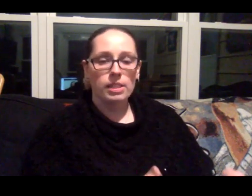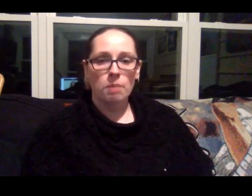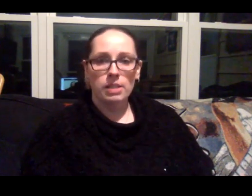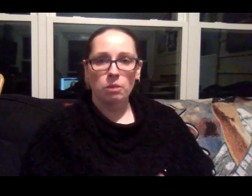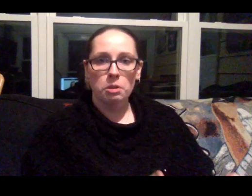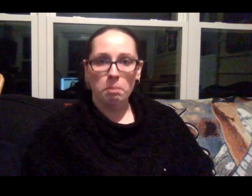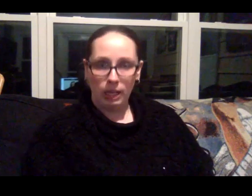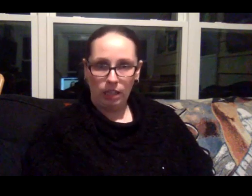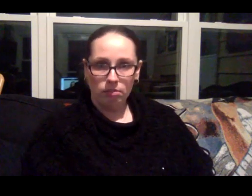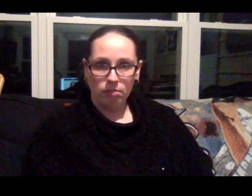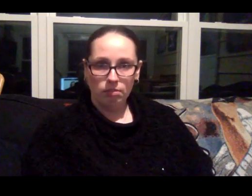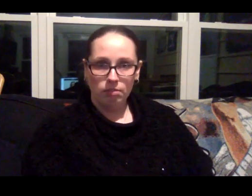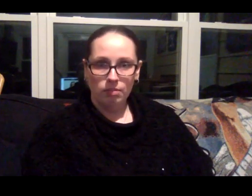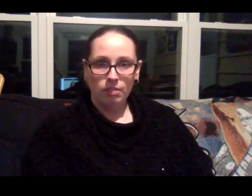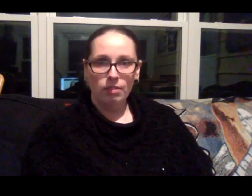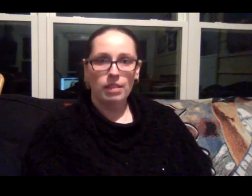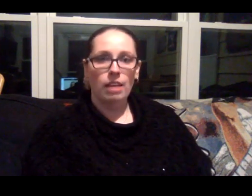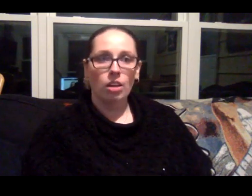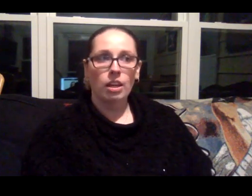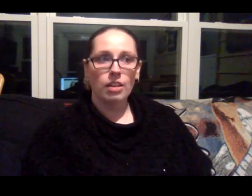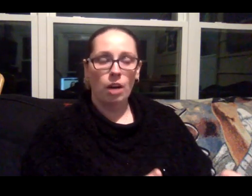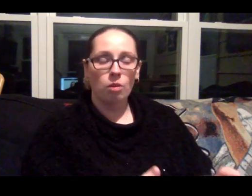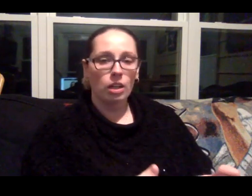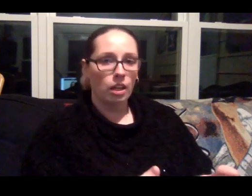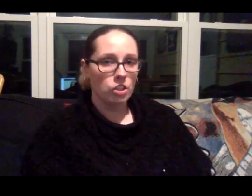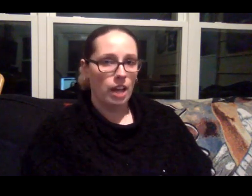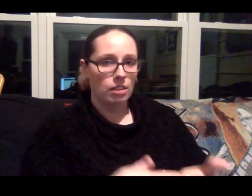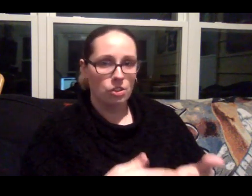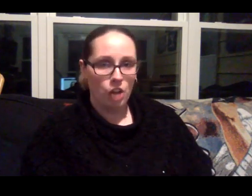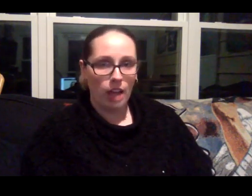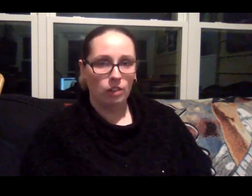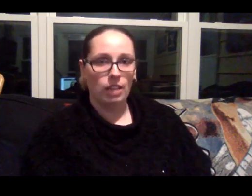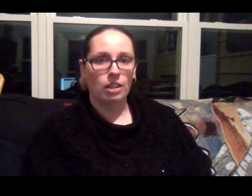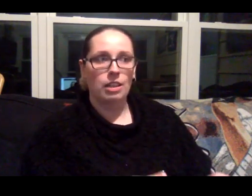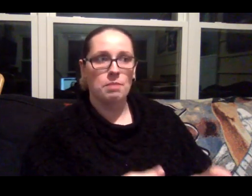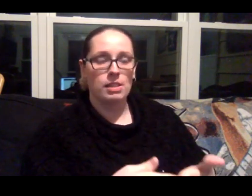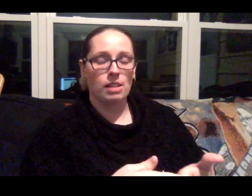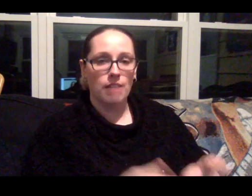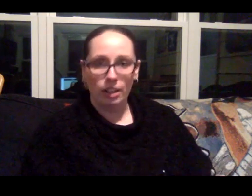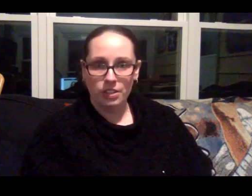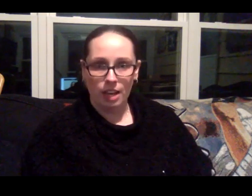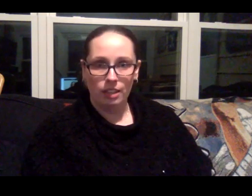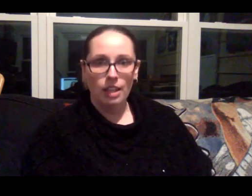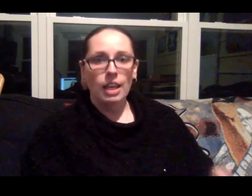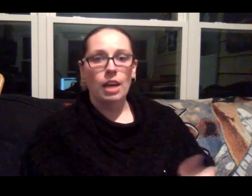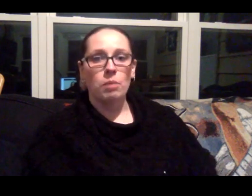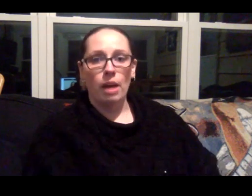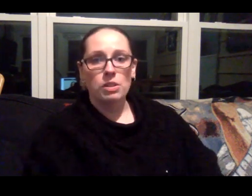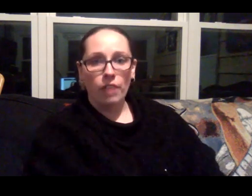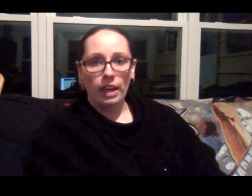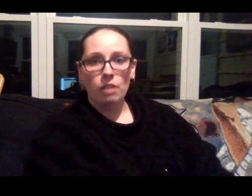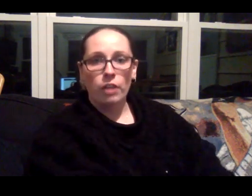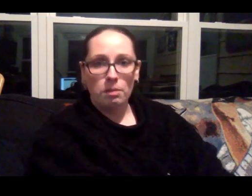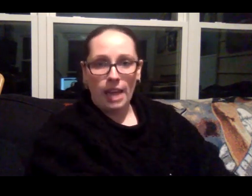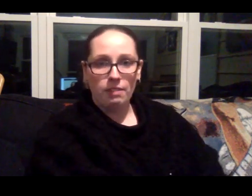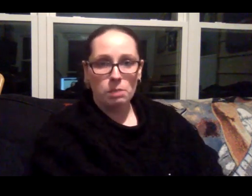always comes down to money. They look, they don't look at our child as a child. They look at them as a dollar sign. And when I